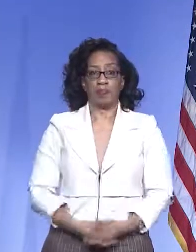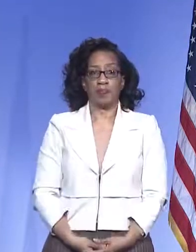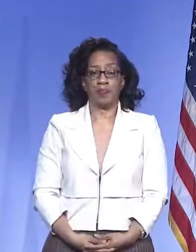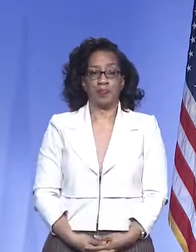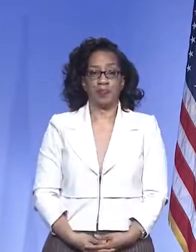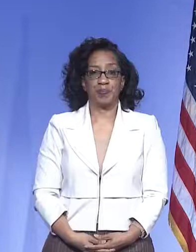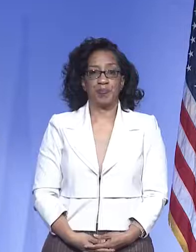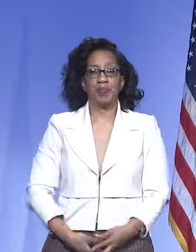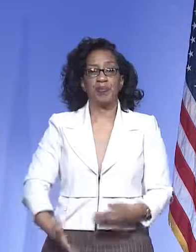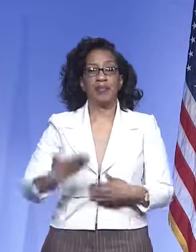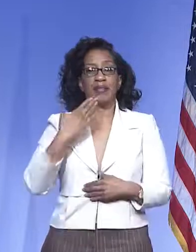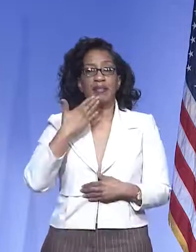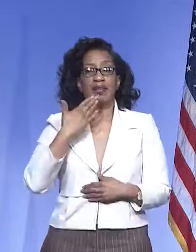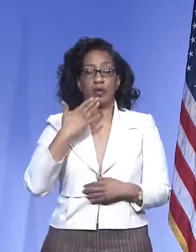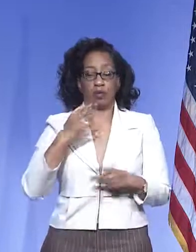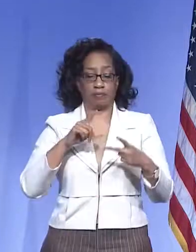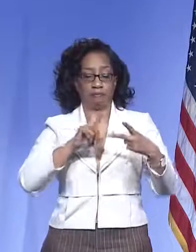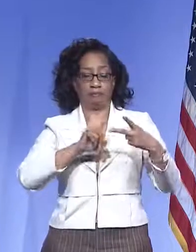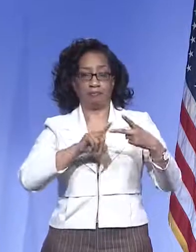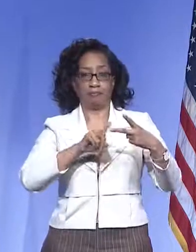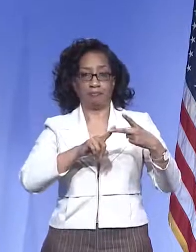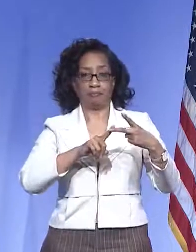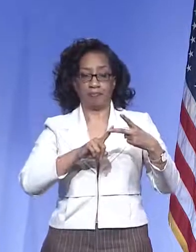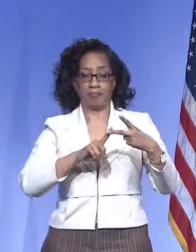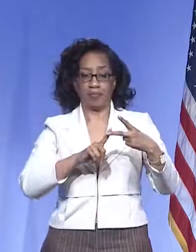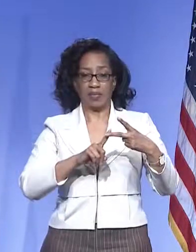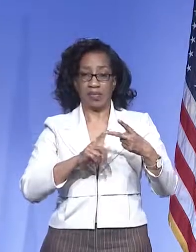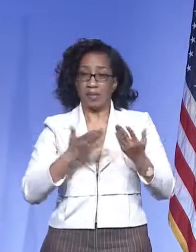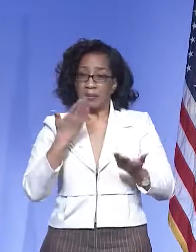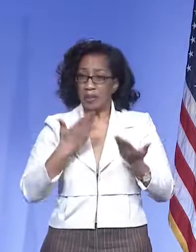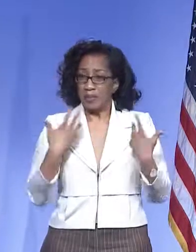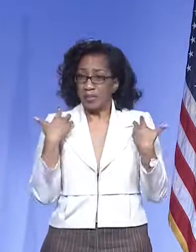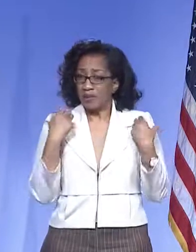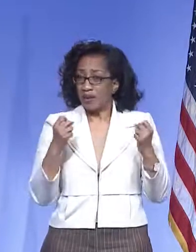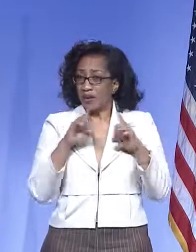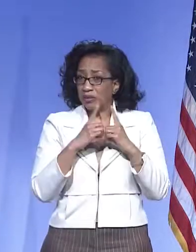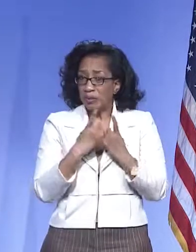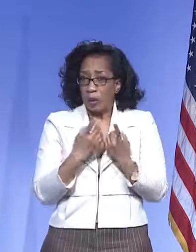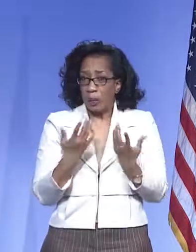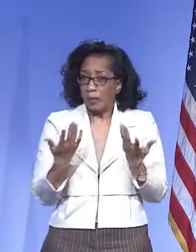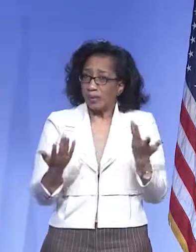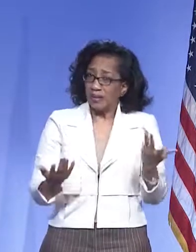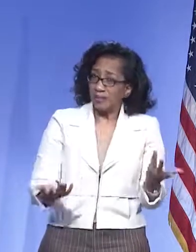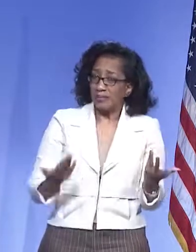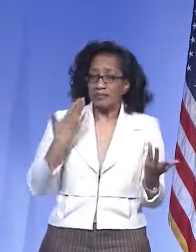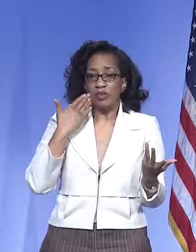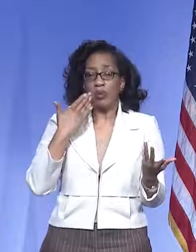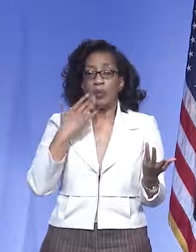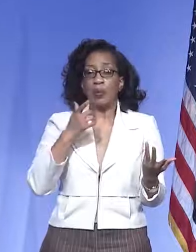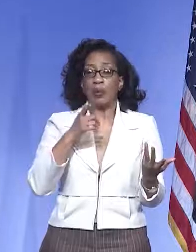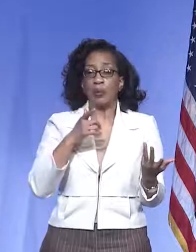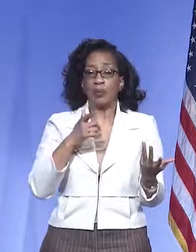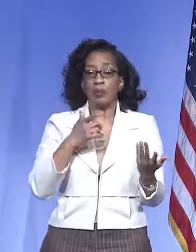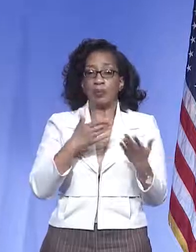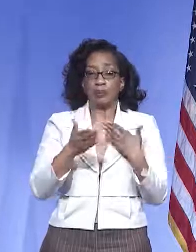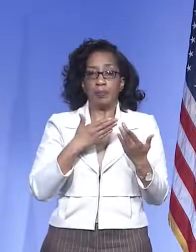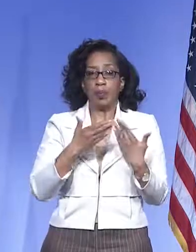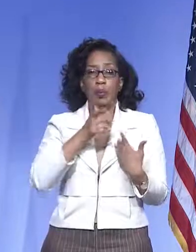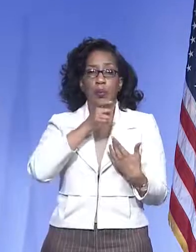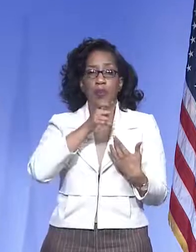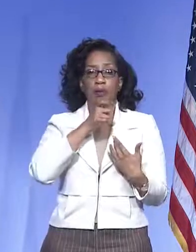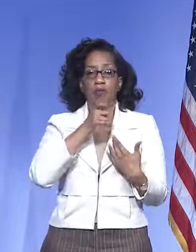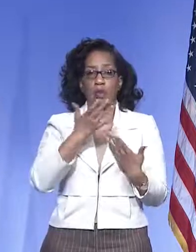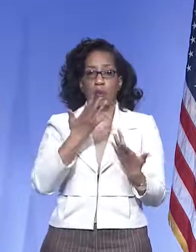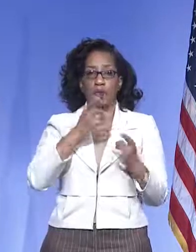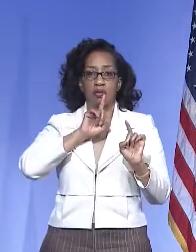Thank you. And this second question may be a health department question, but whoever feels ready to answer it is